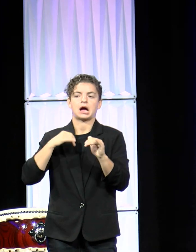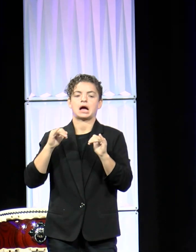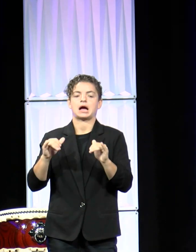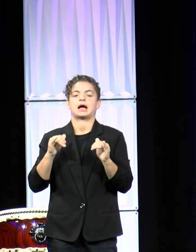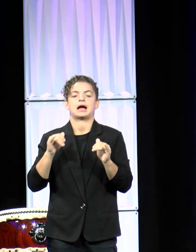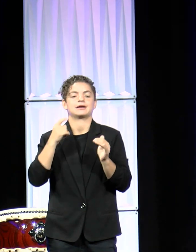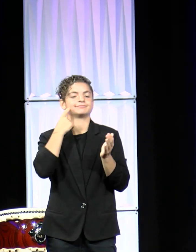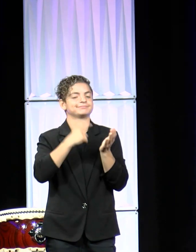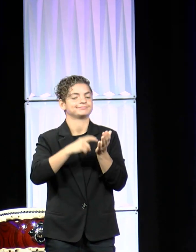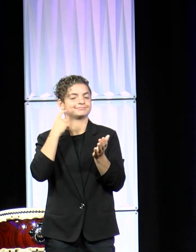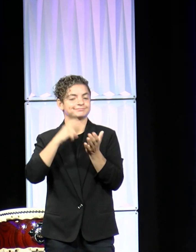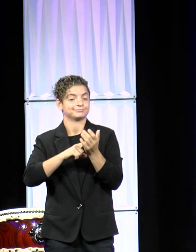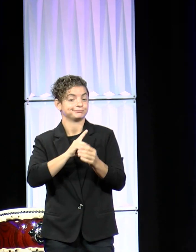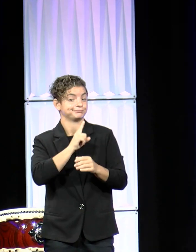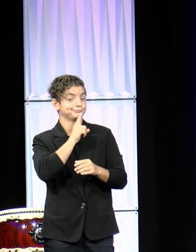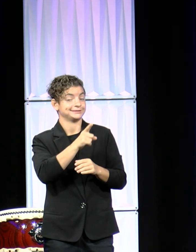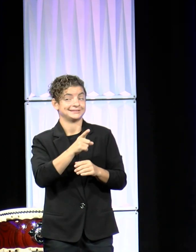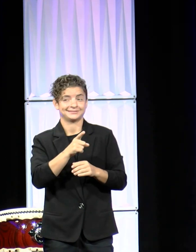it exists.